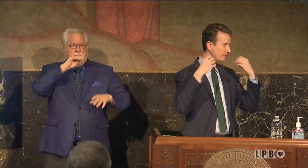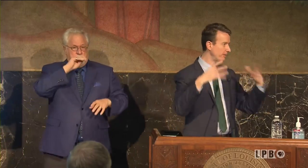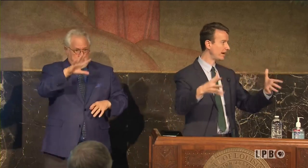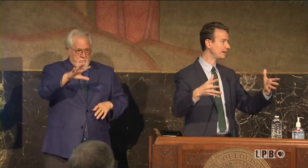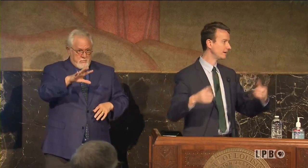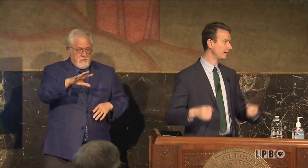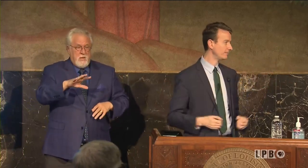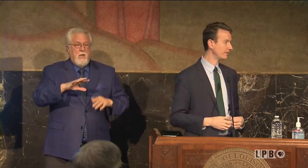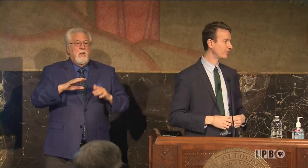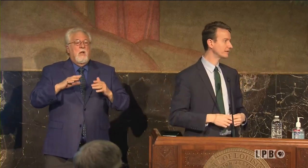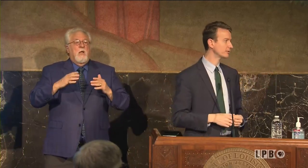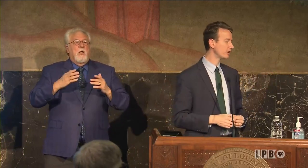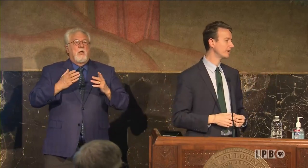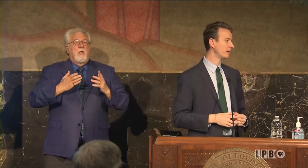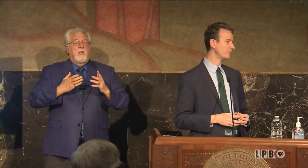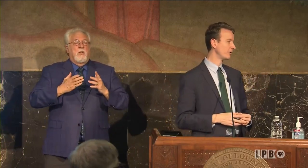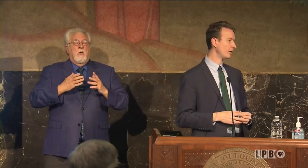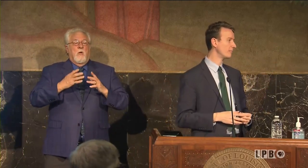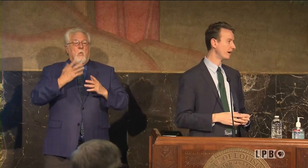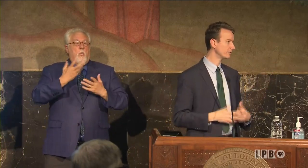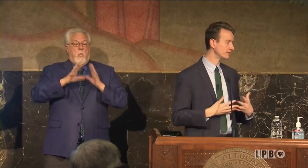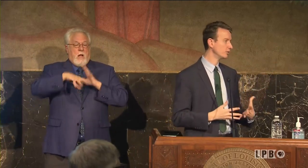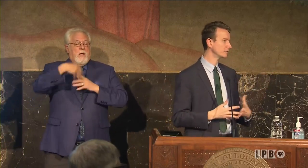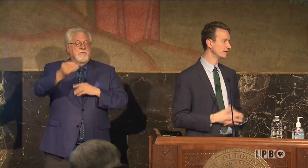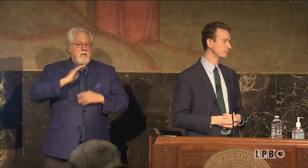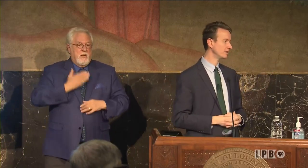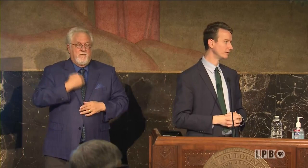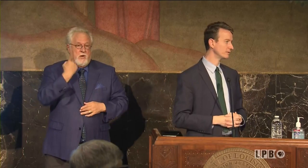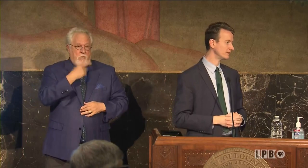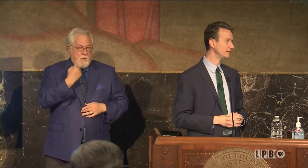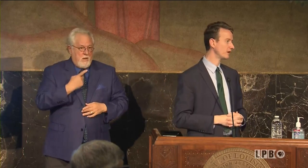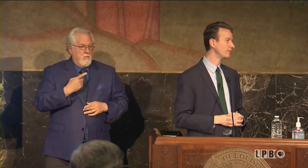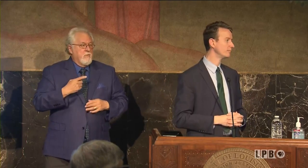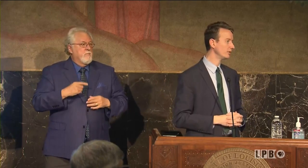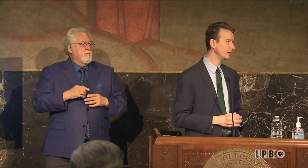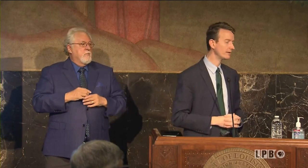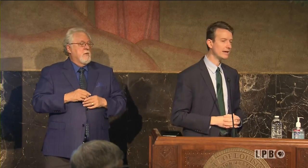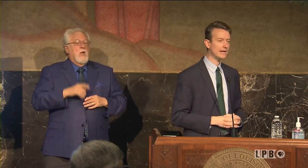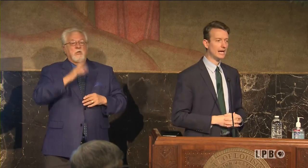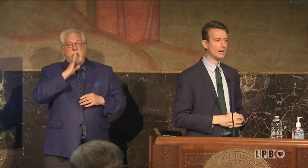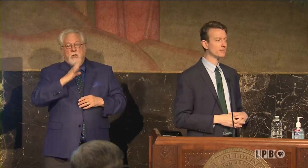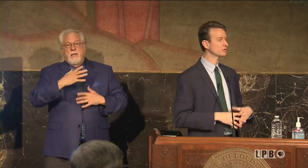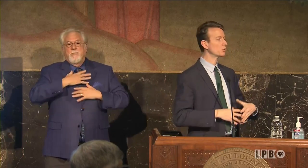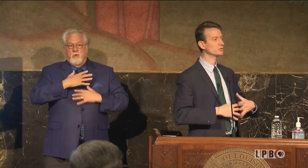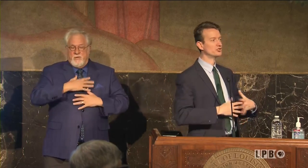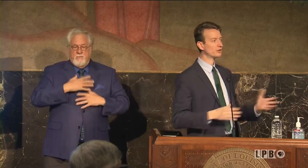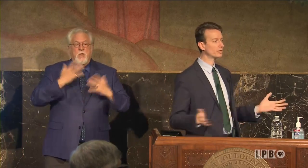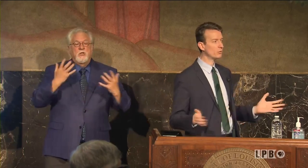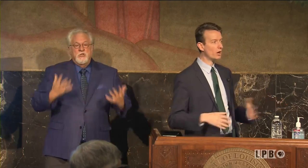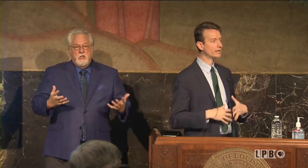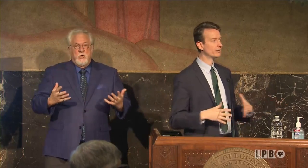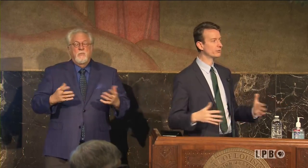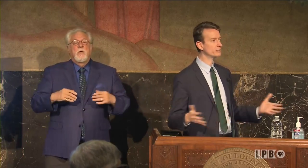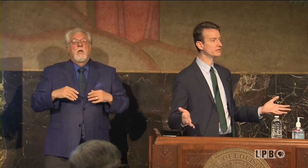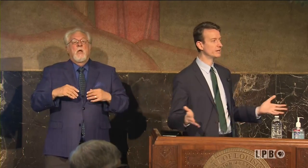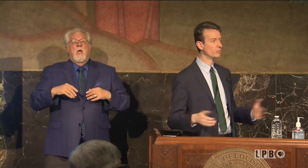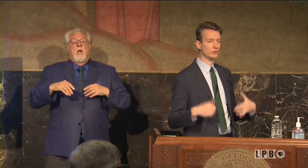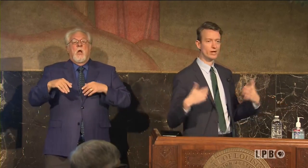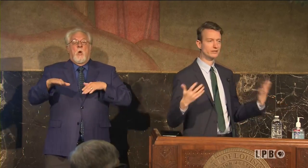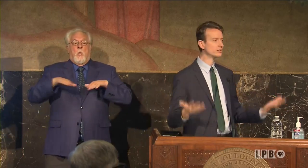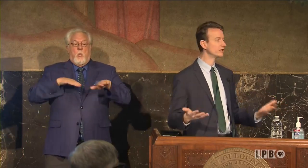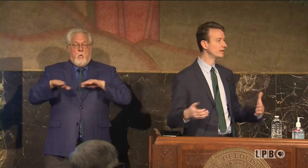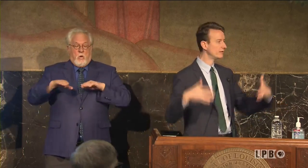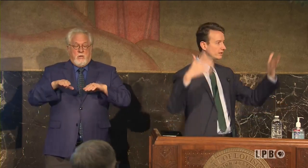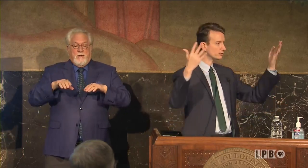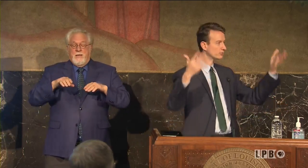the air by the things that are coming out of our mouths and noses as we sneeze, cough, and breathe. So generally, walking through a museum